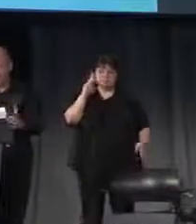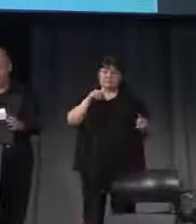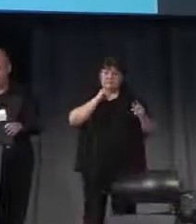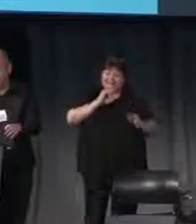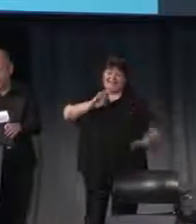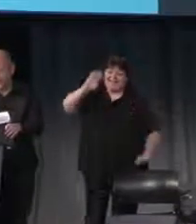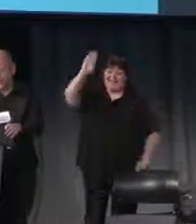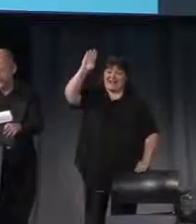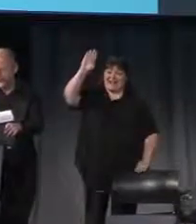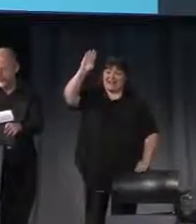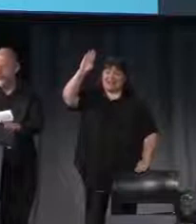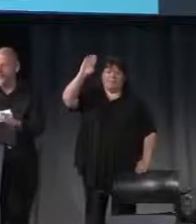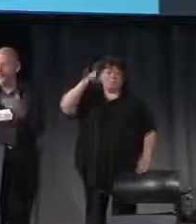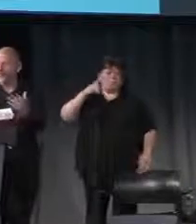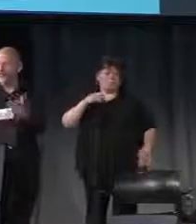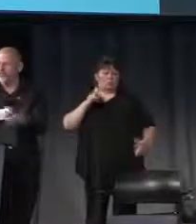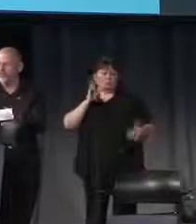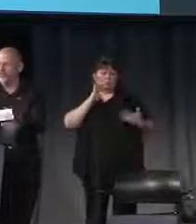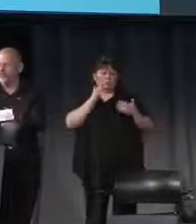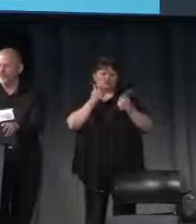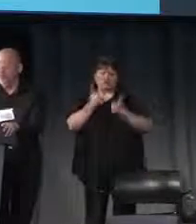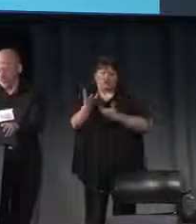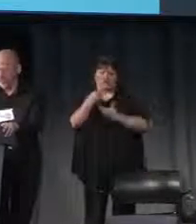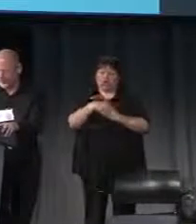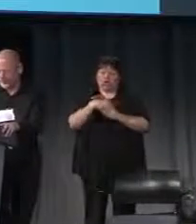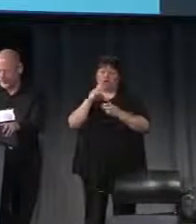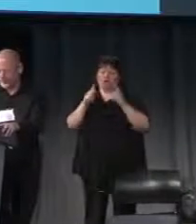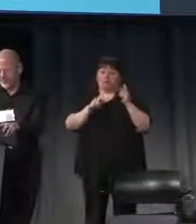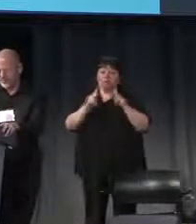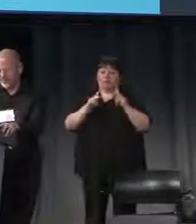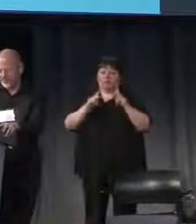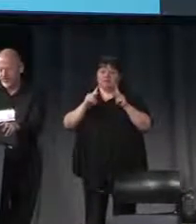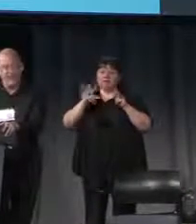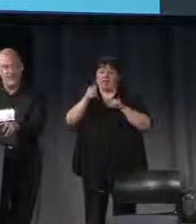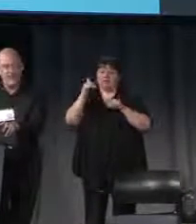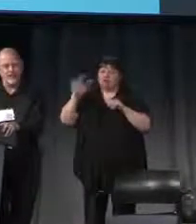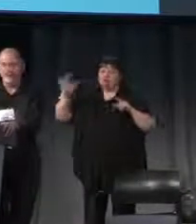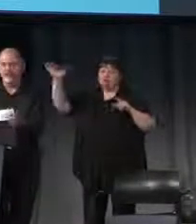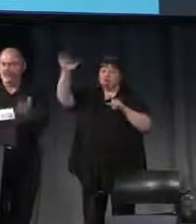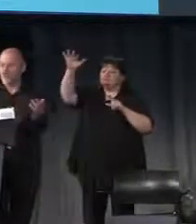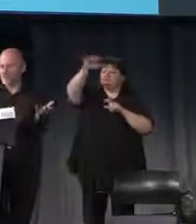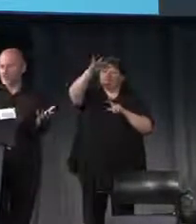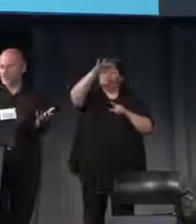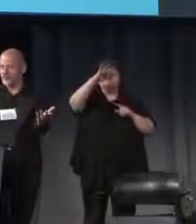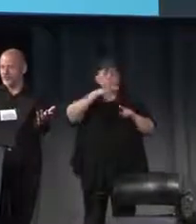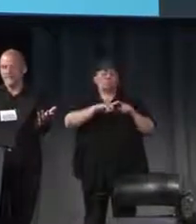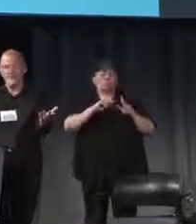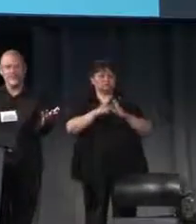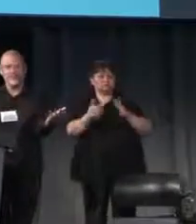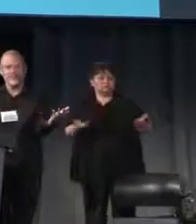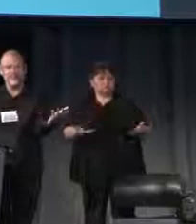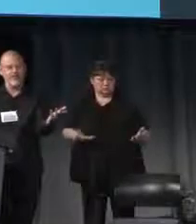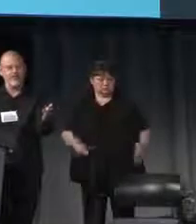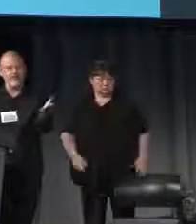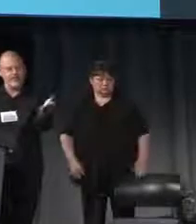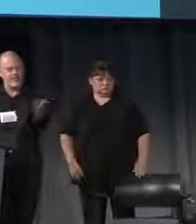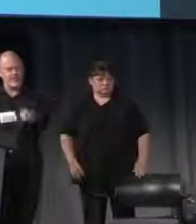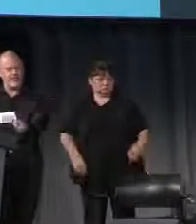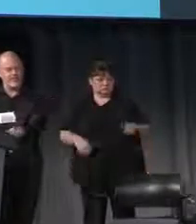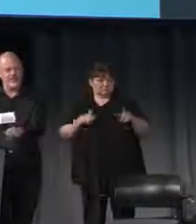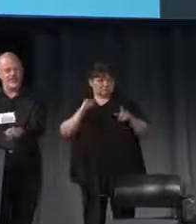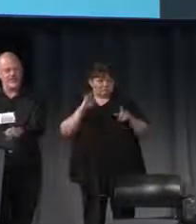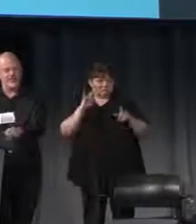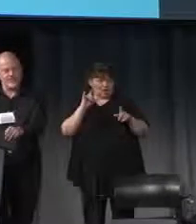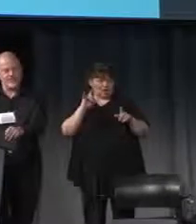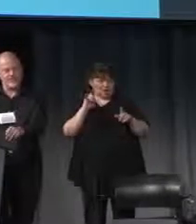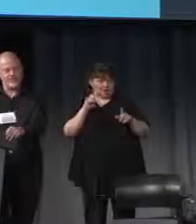to raise their hands, and we're also going to try to include folks from the overflow areas. But we'll start in this room. Caroline, you